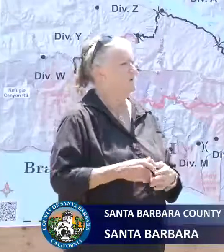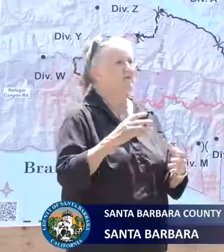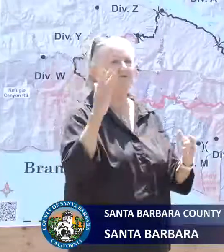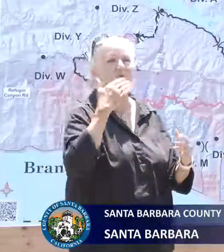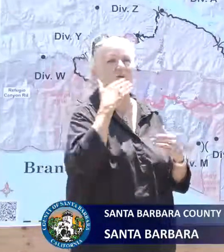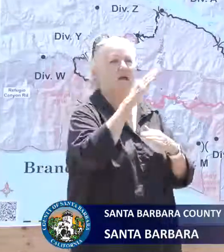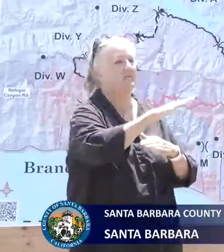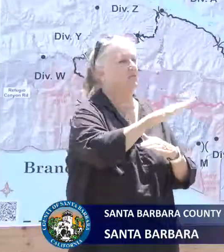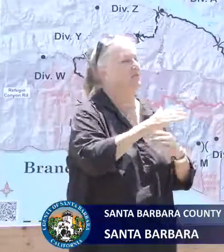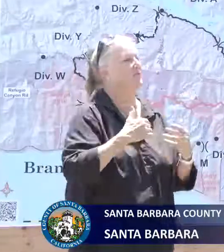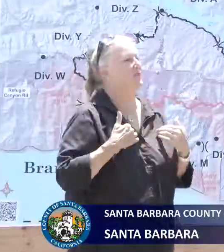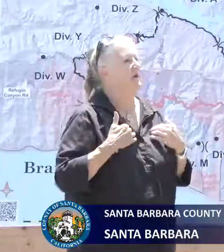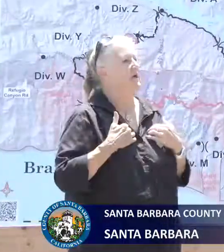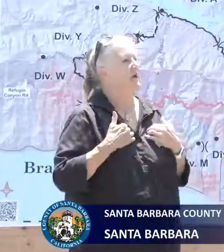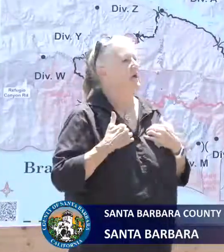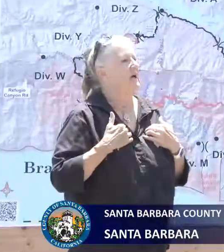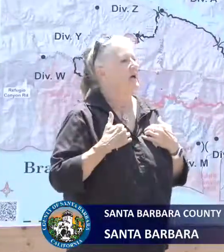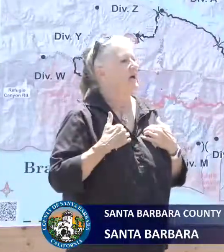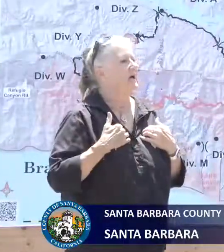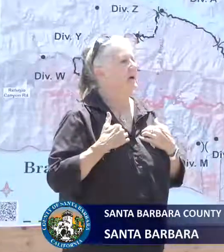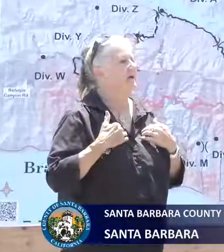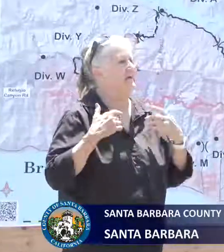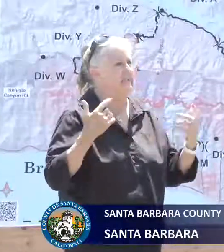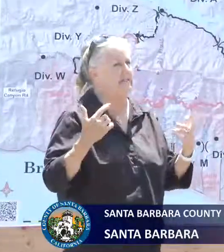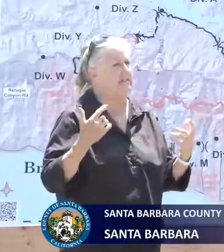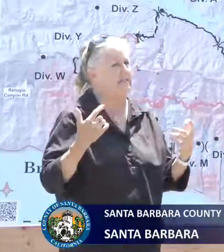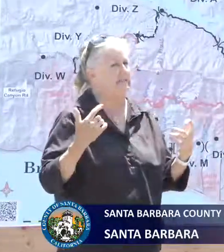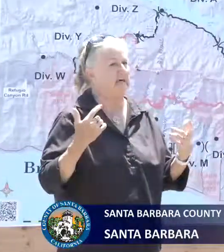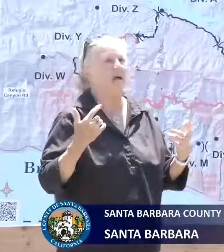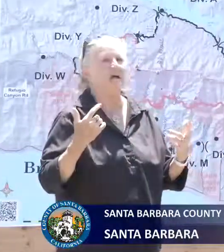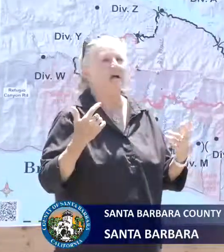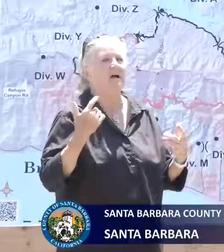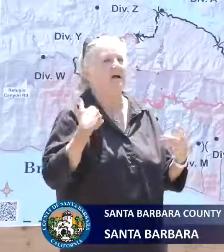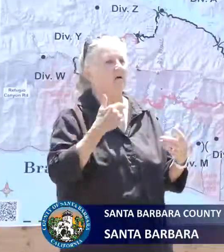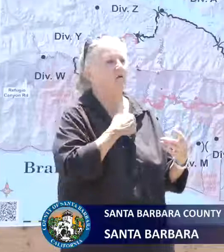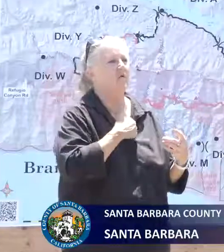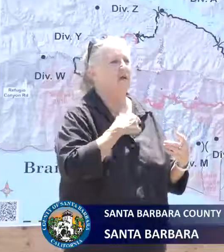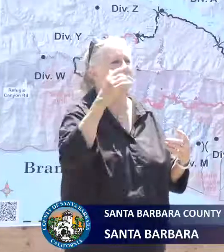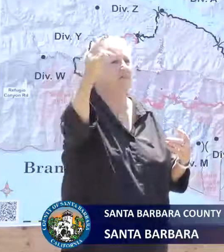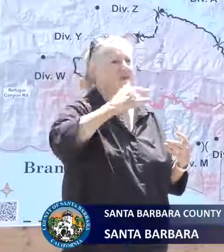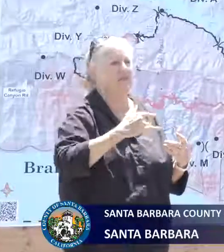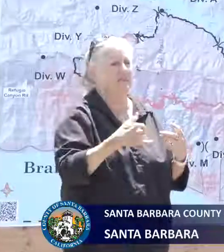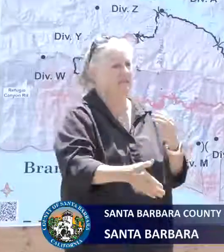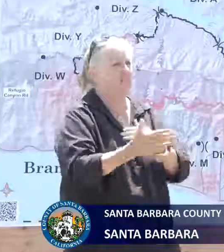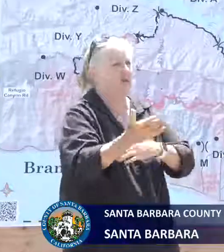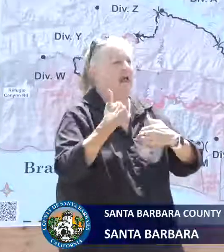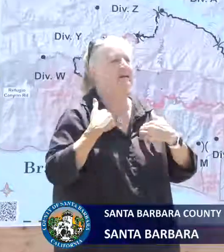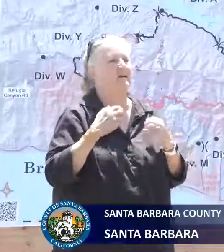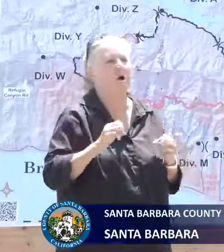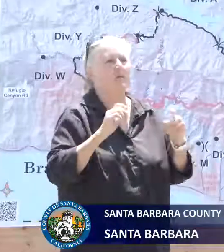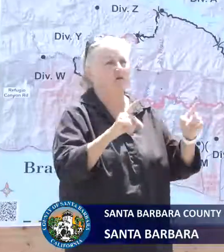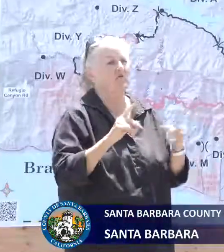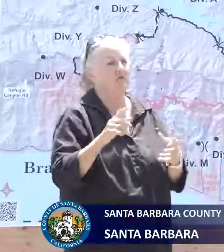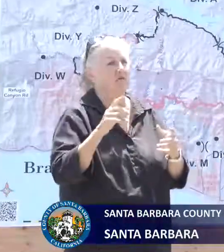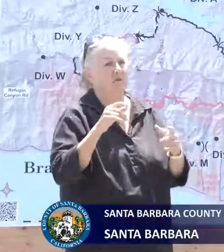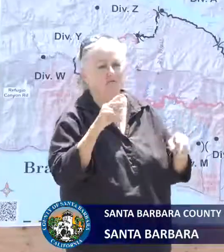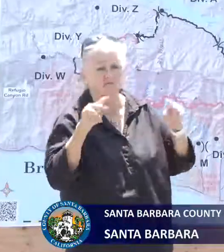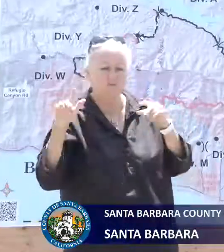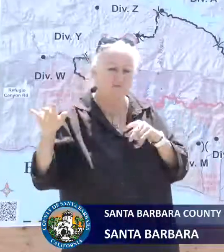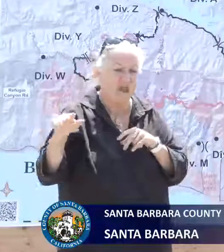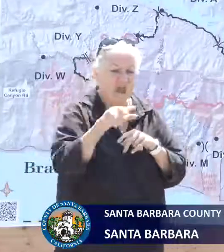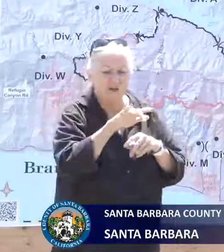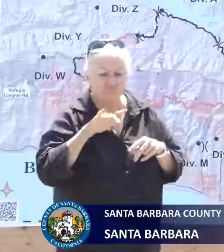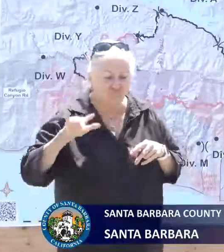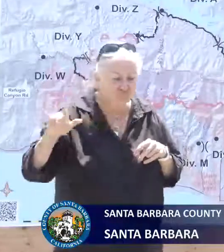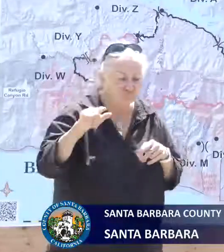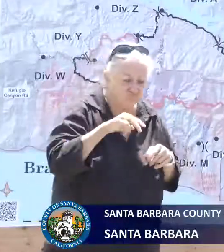So good afternoon. So we, on the flight down here this morning, we had an opportunity to fly over the fire and just take a look